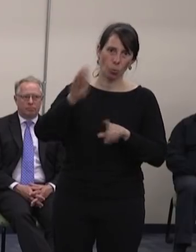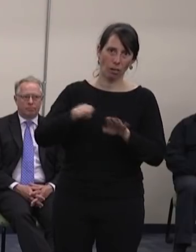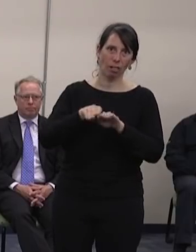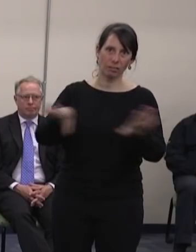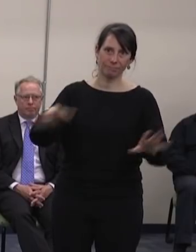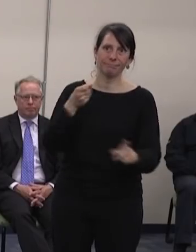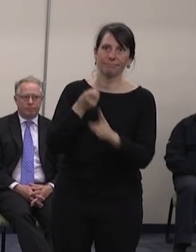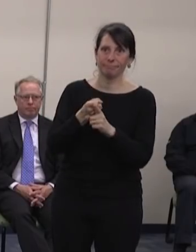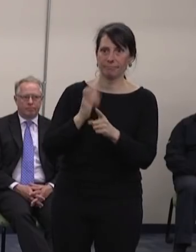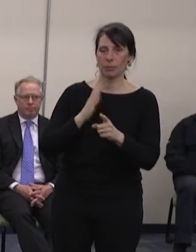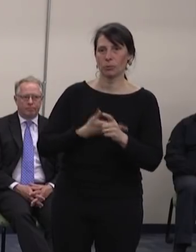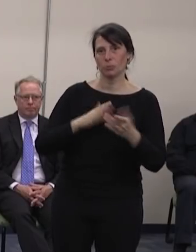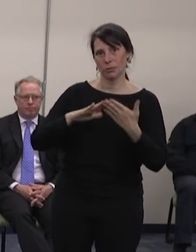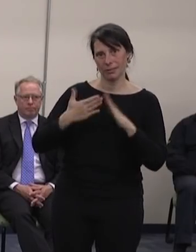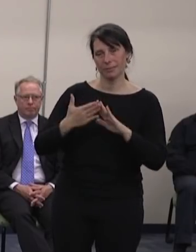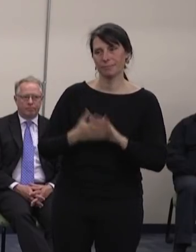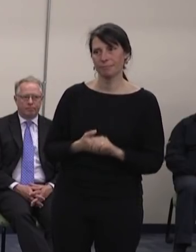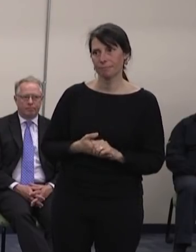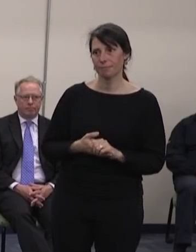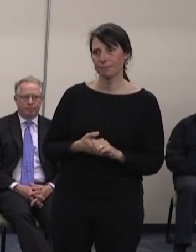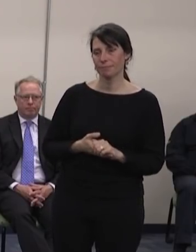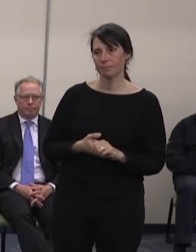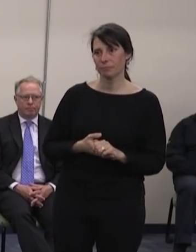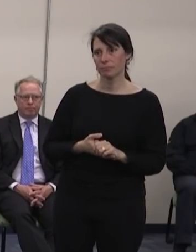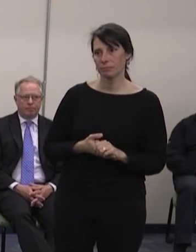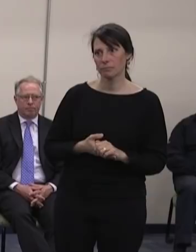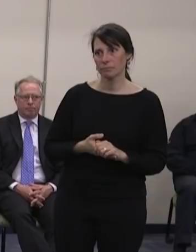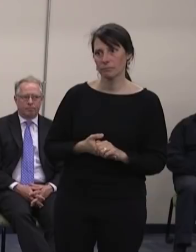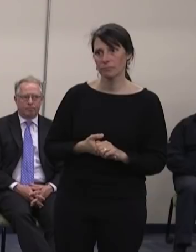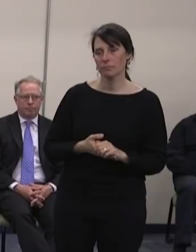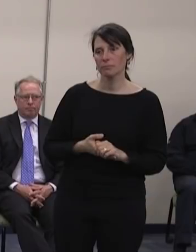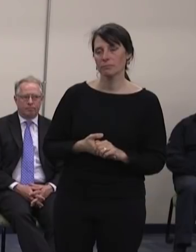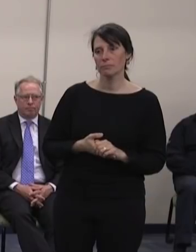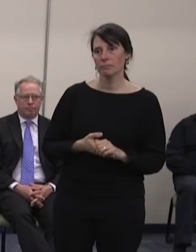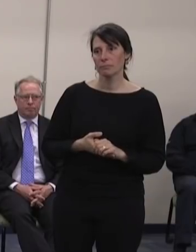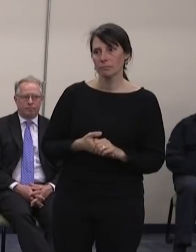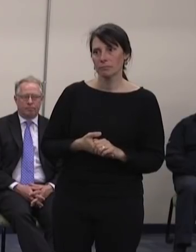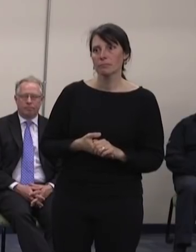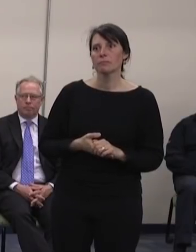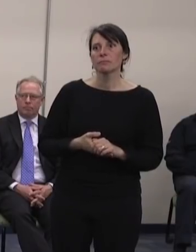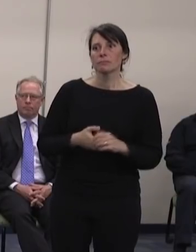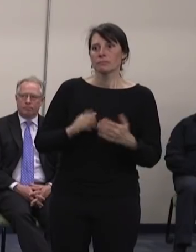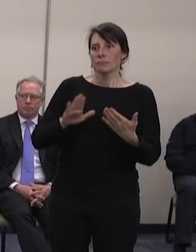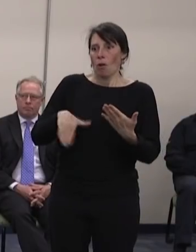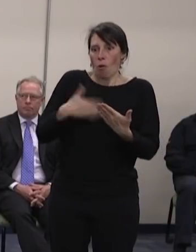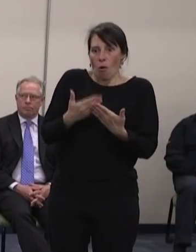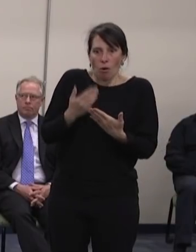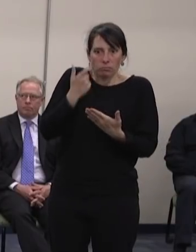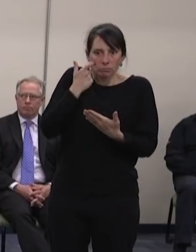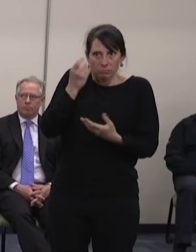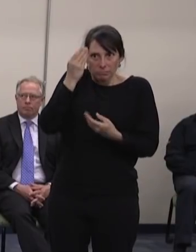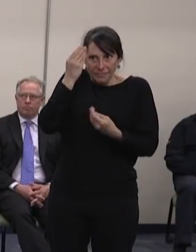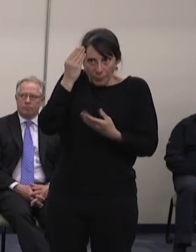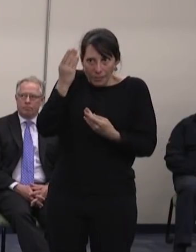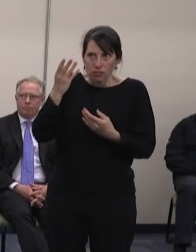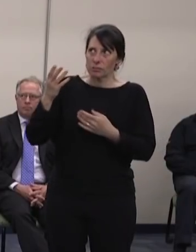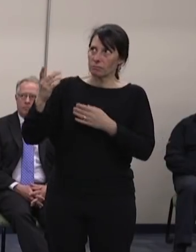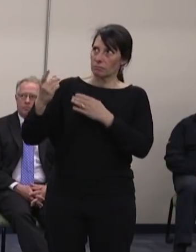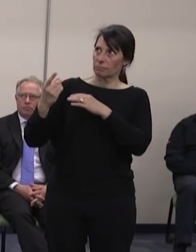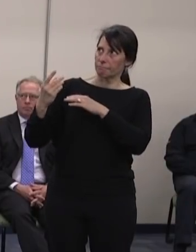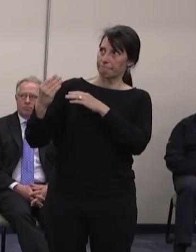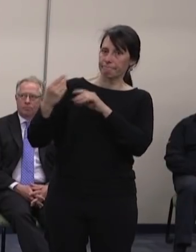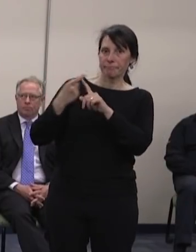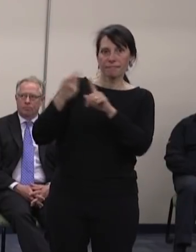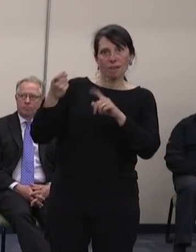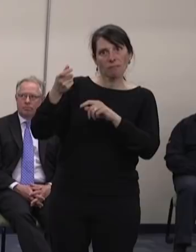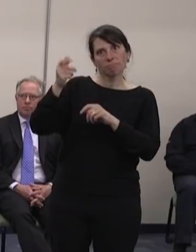area. We are continuing to track and assess the latest information and guidance from experts around the